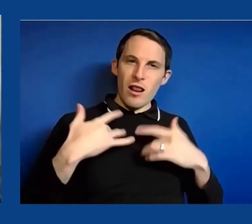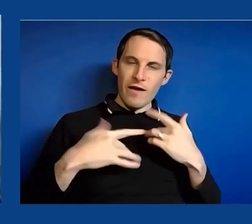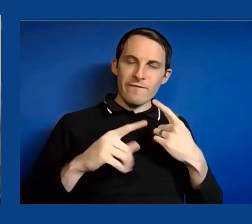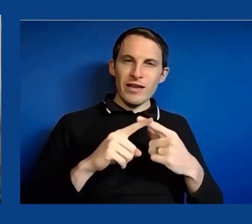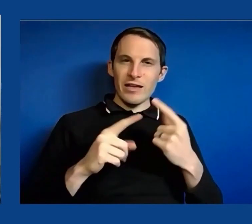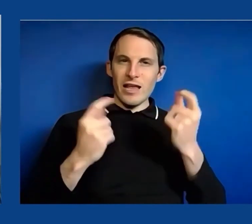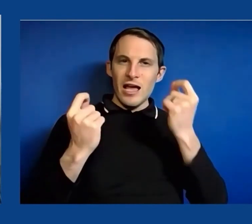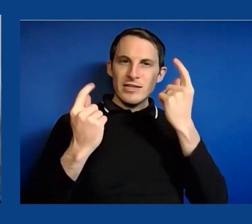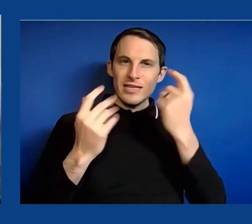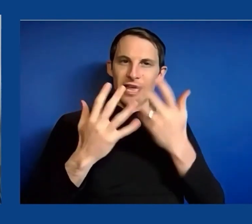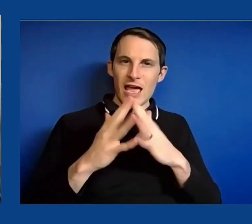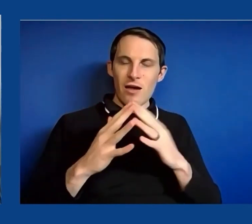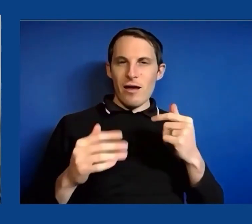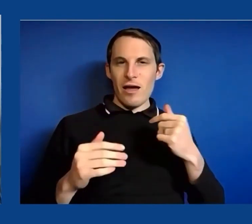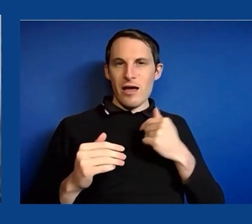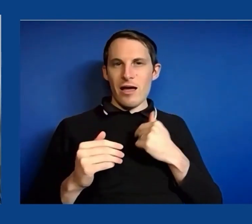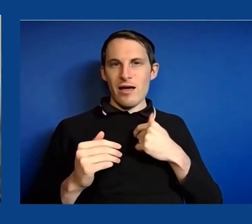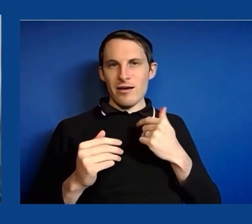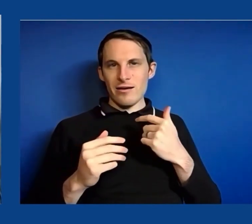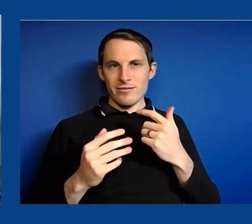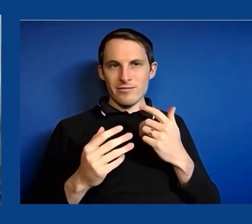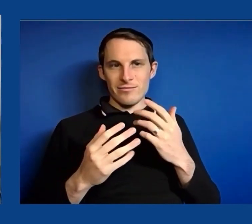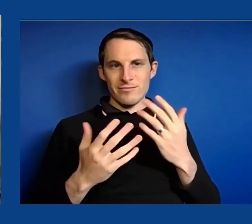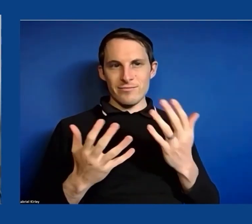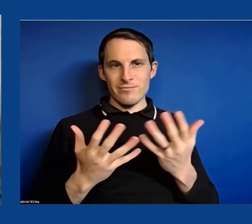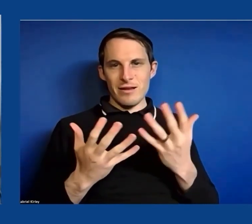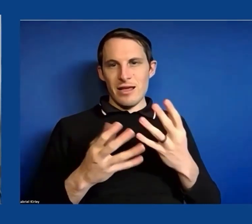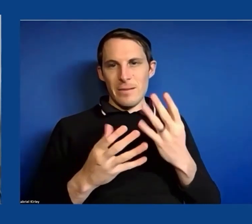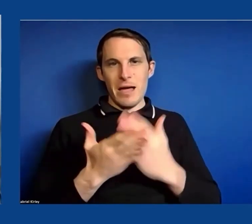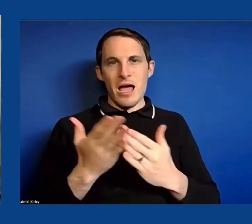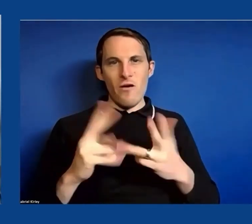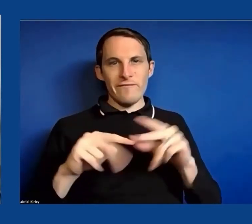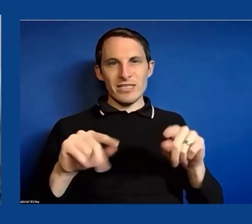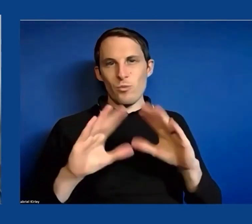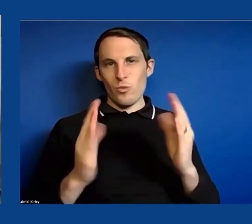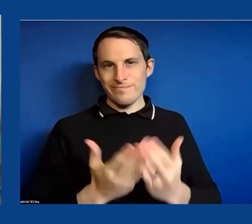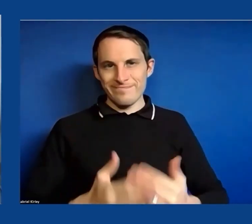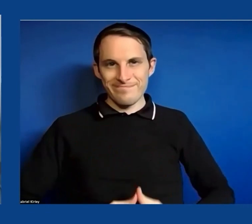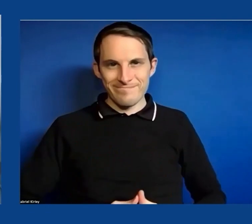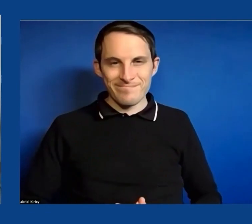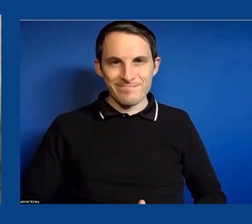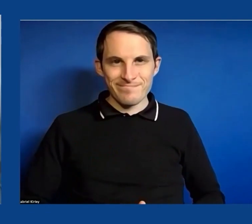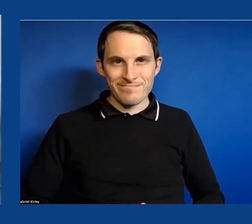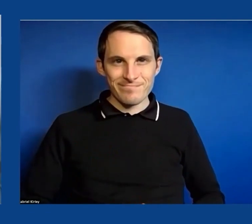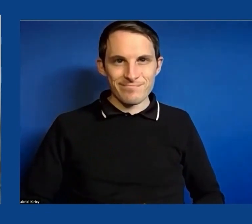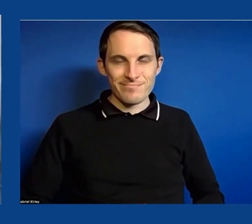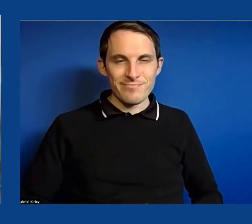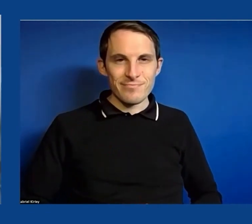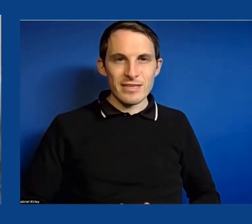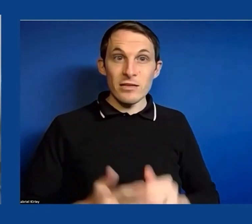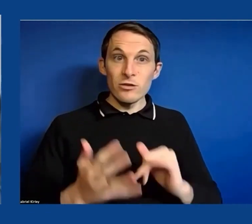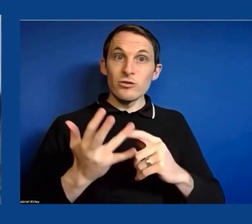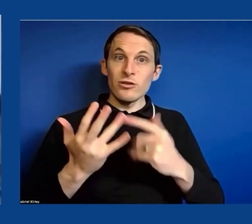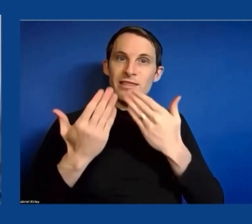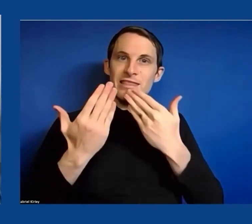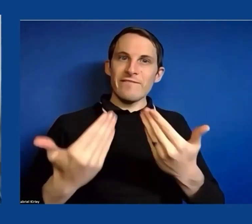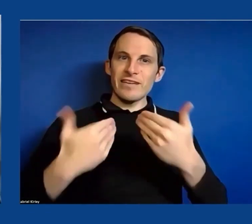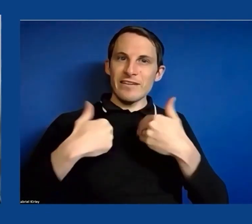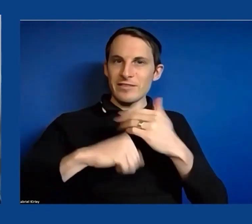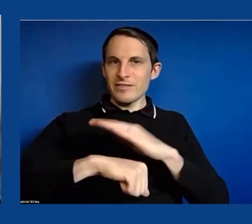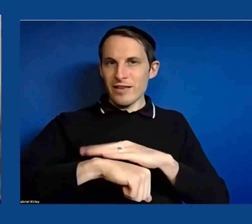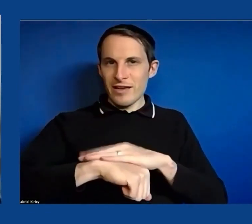how I played out in this world that we play in now. So thank you for giving me the